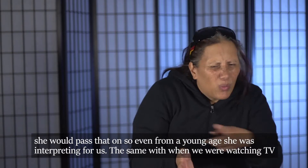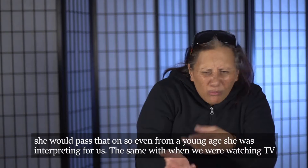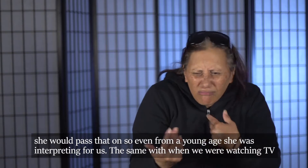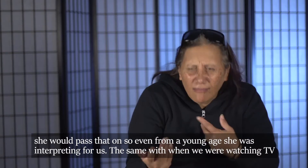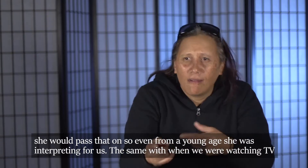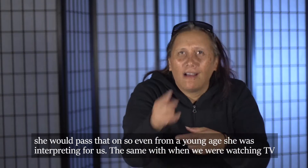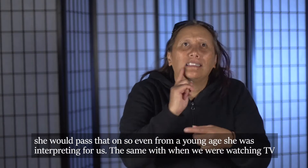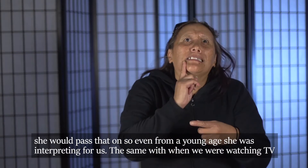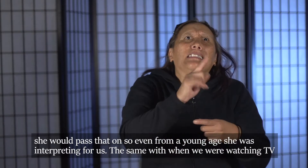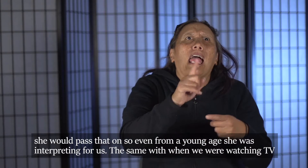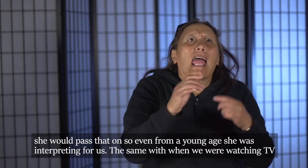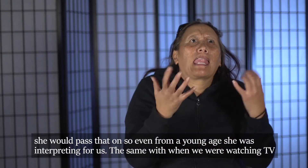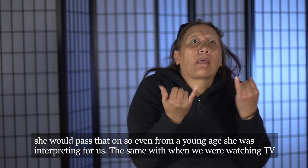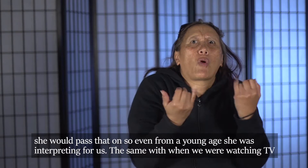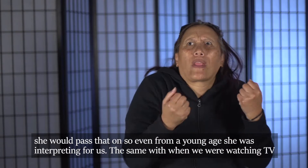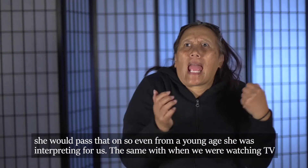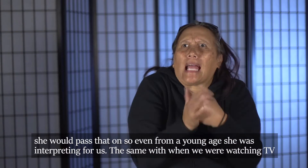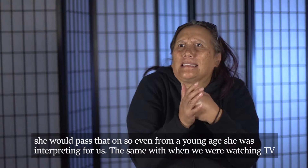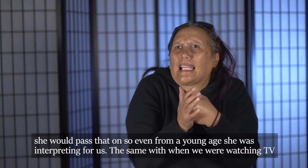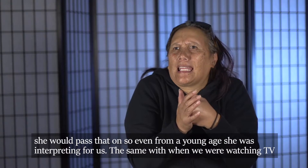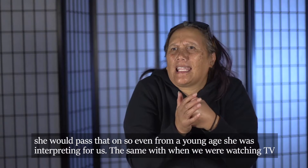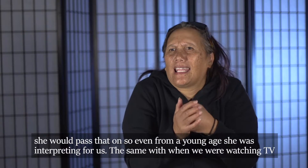interpreting for us. The same with when we were